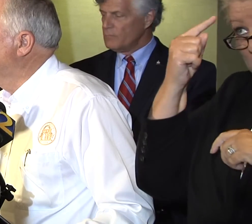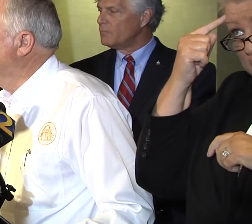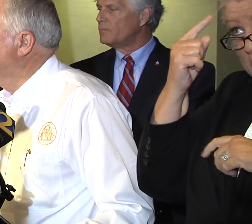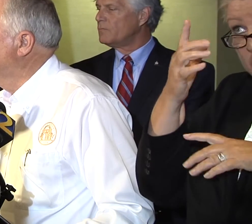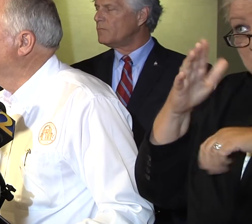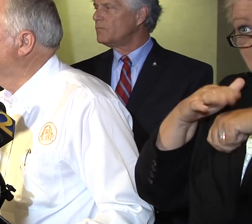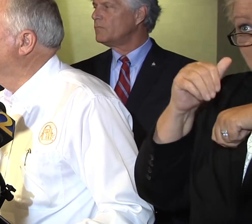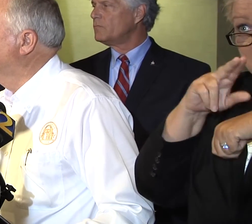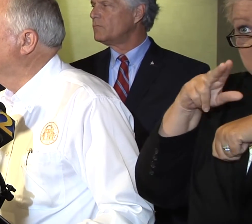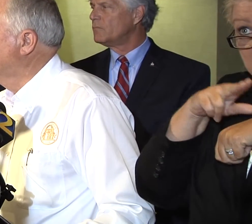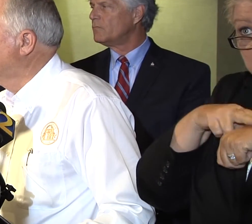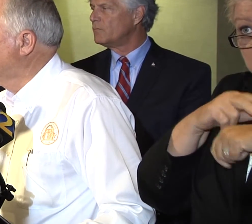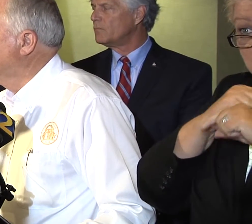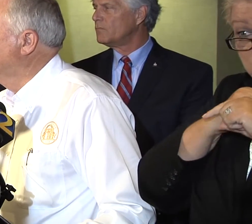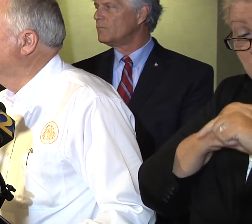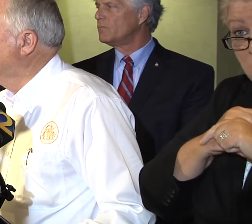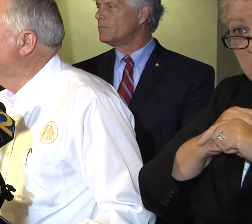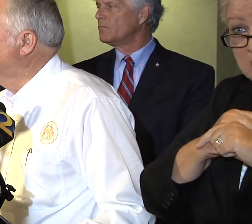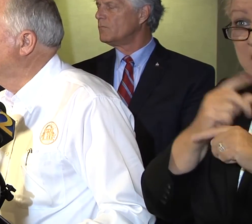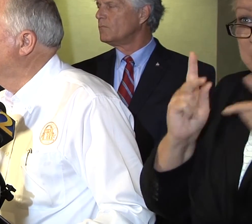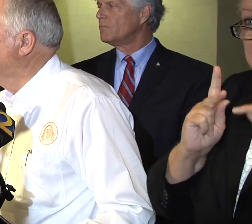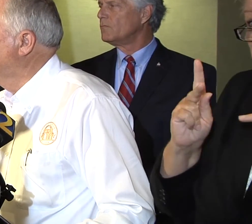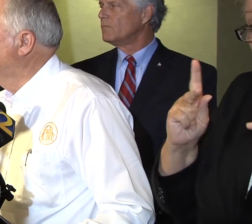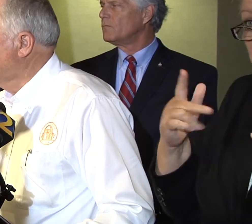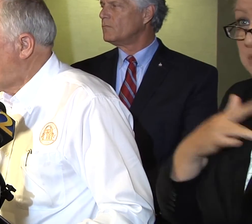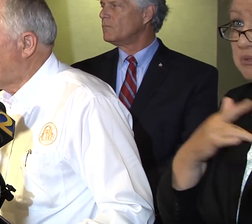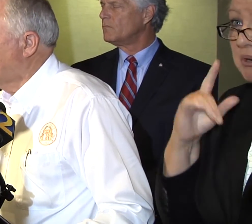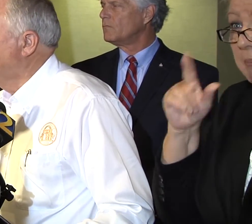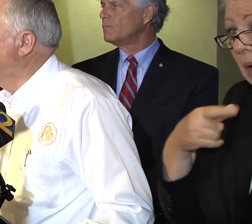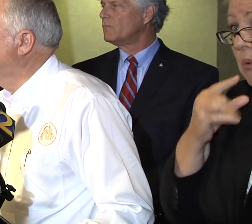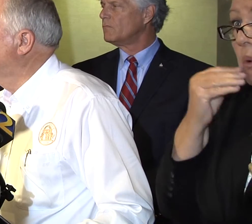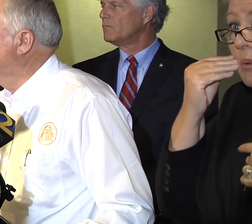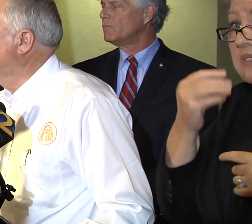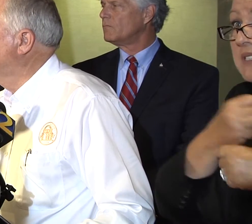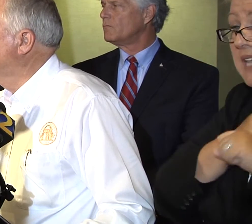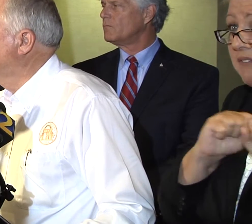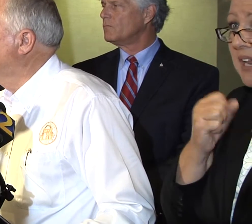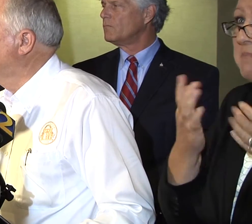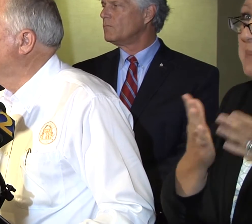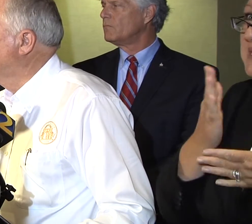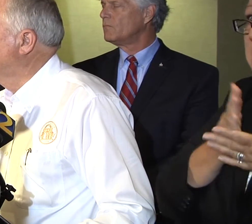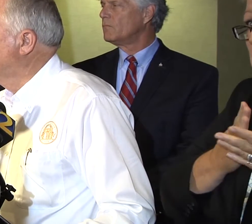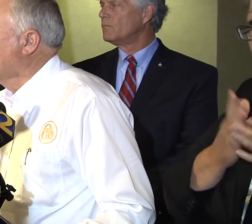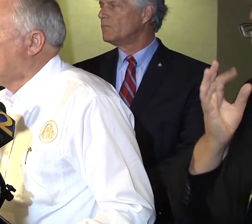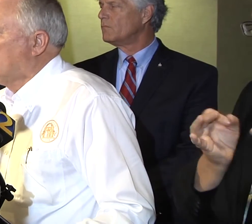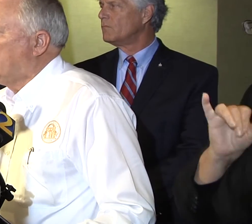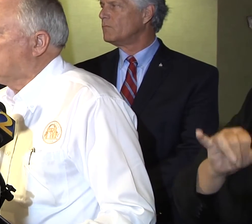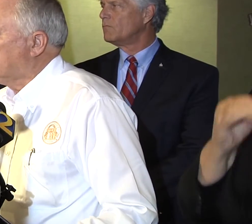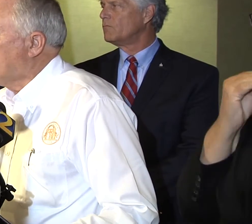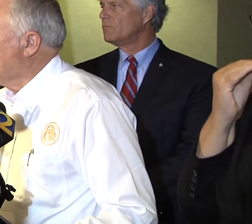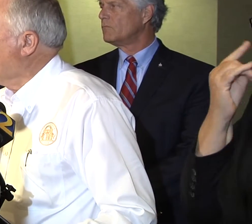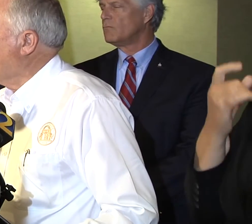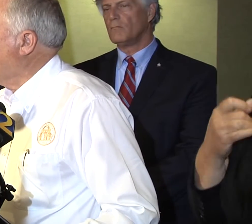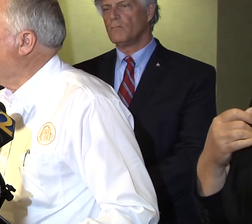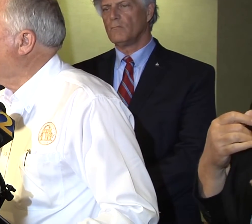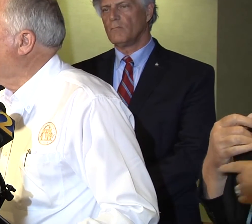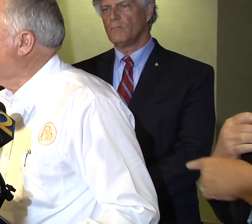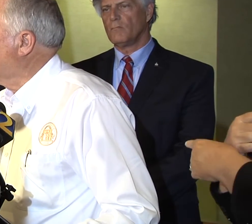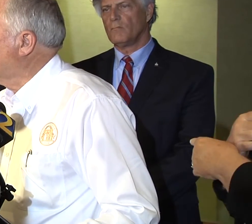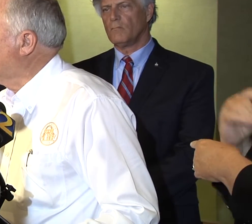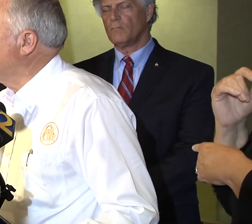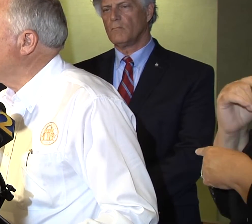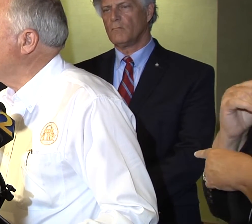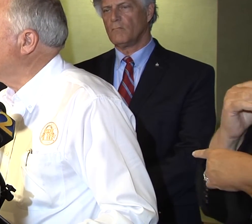one of the issues here in Savannah, there's a concern about home safety that may be holding some of our residents back. Well, we already